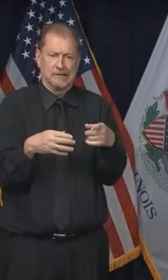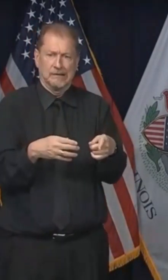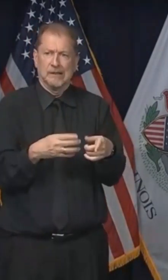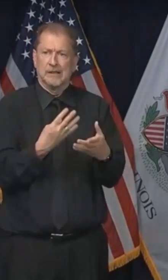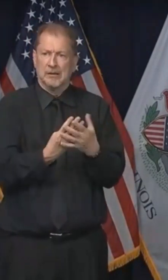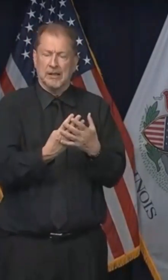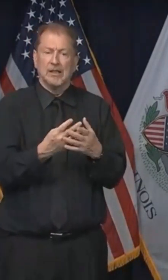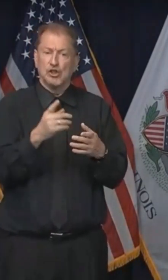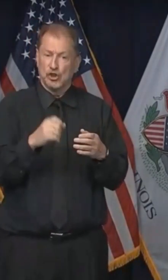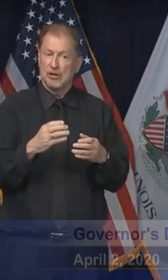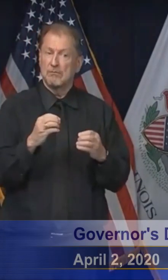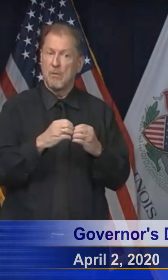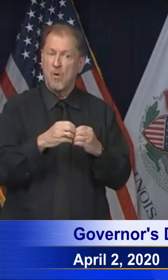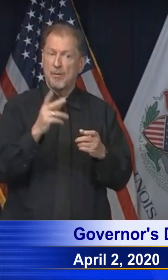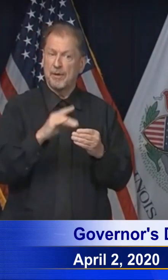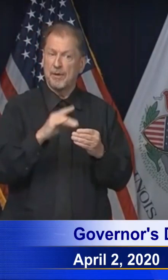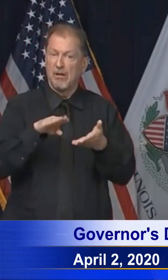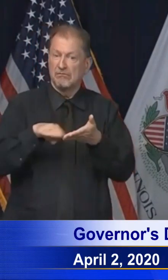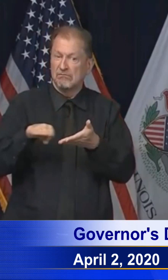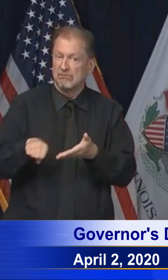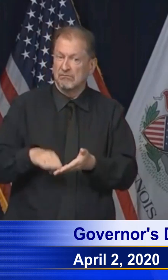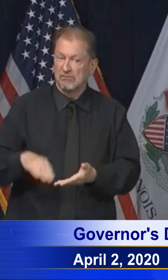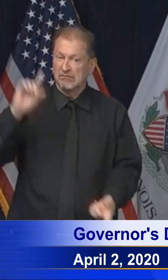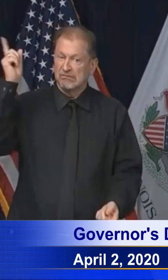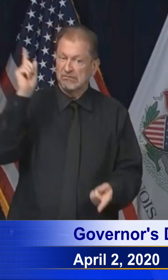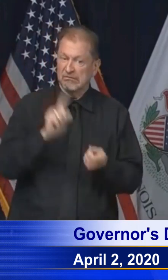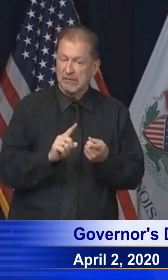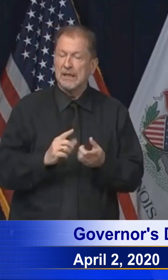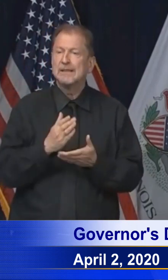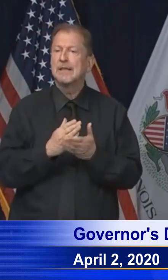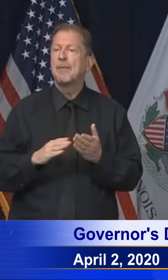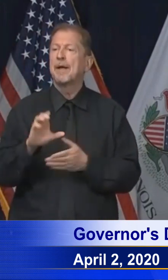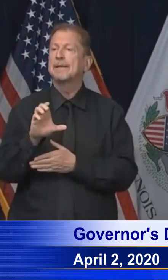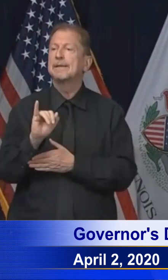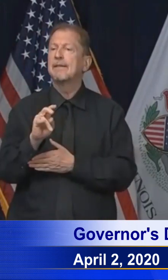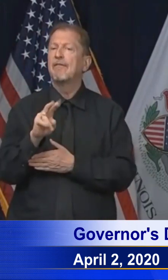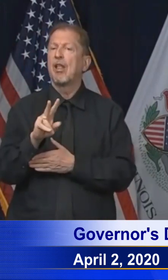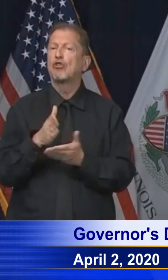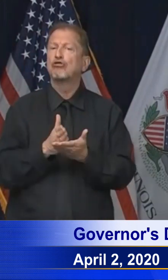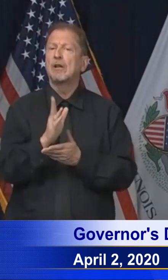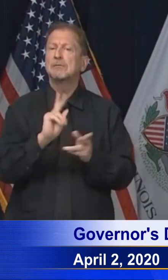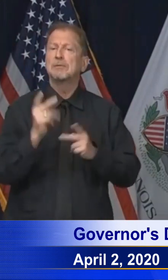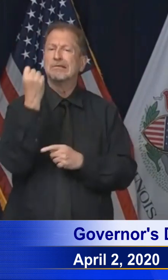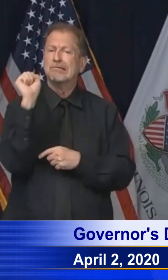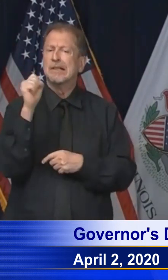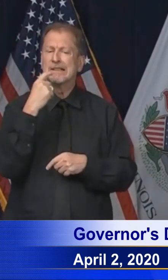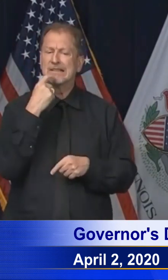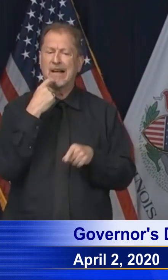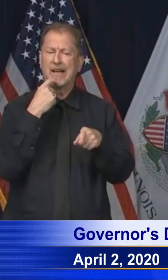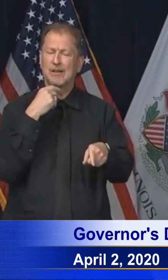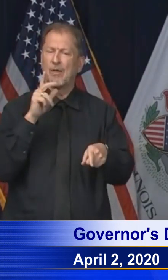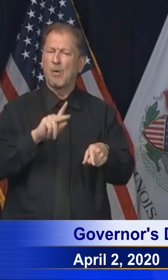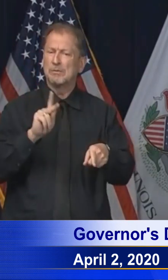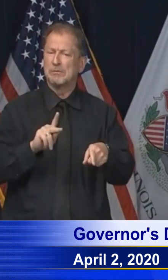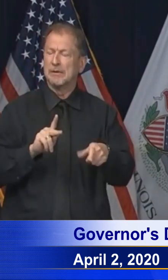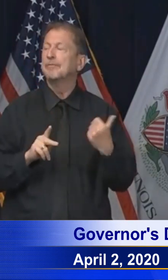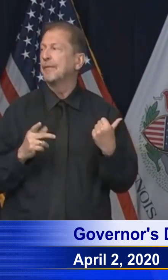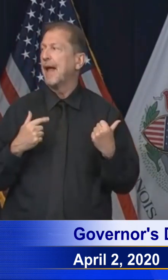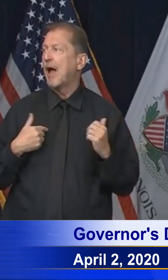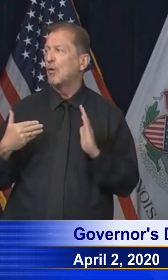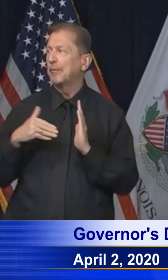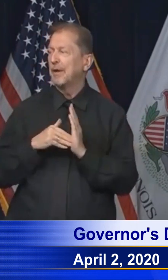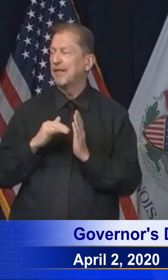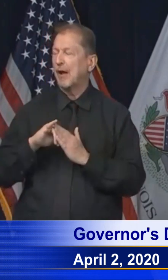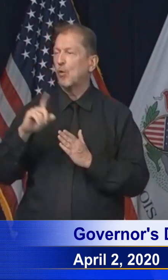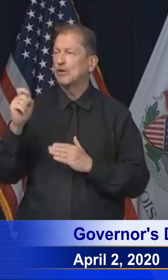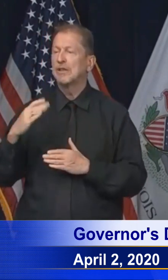be released? There have been some civil rights folks who are having a press conference about that today. So I'll repeat the question for those